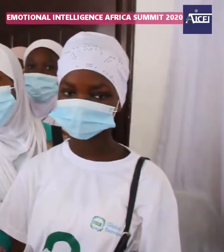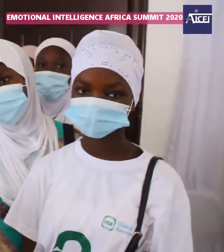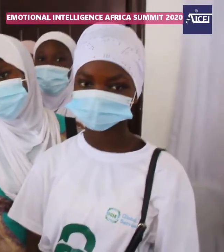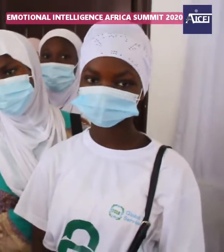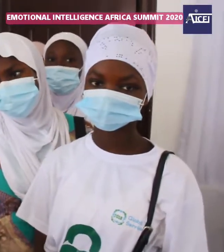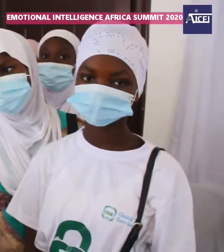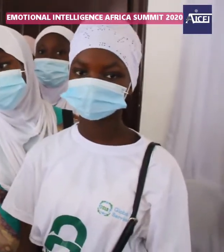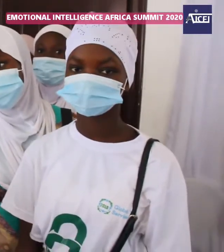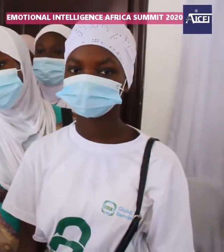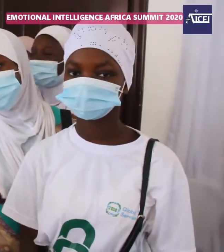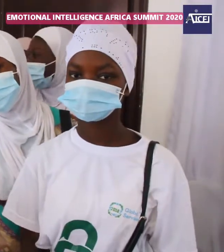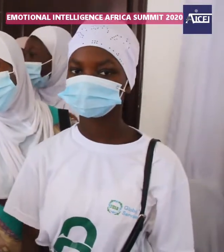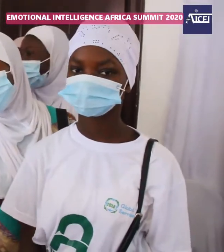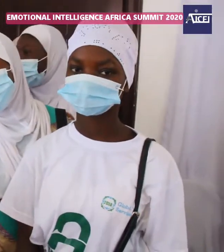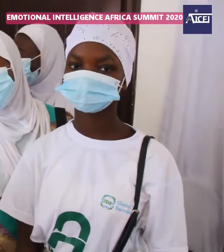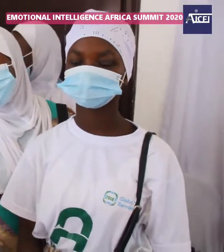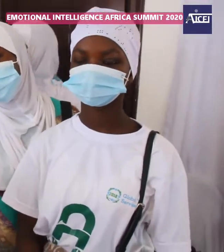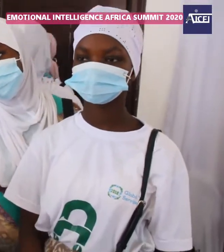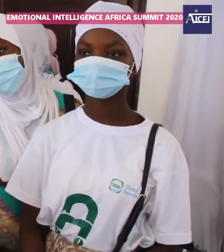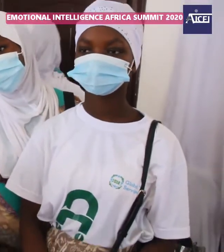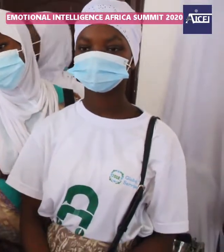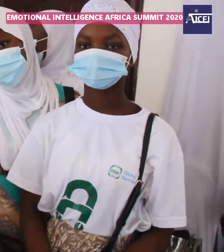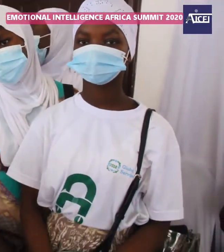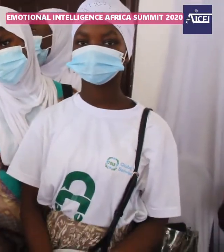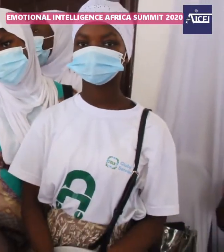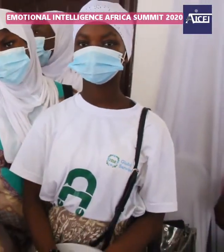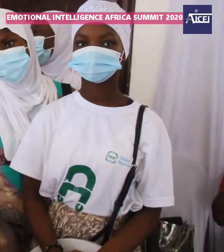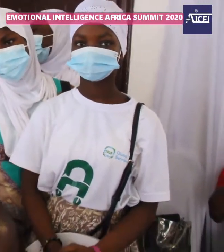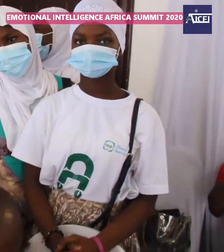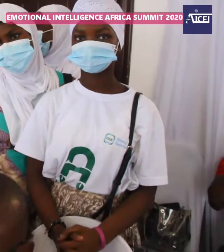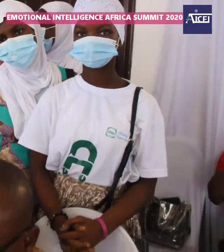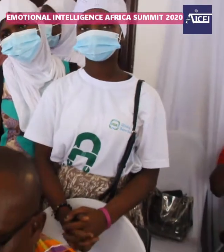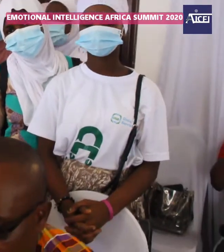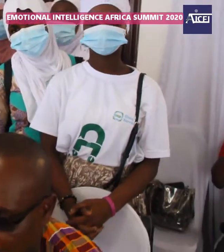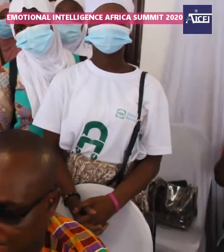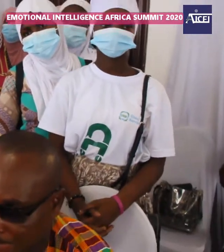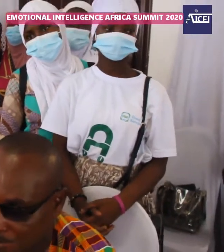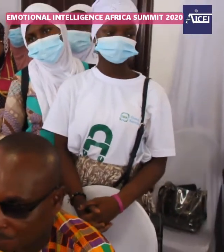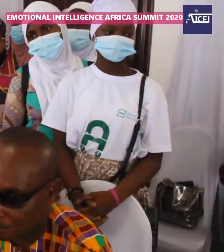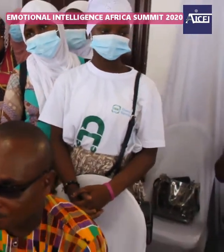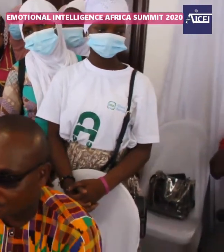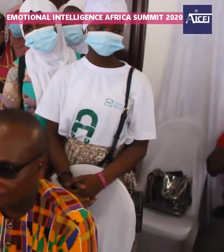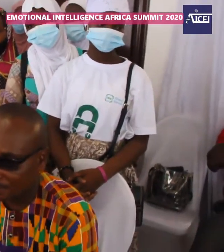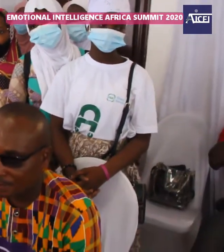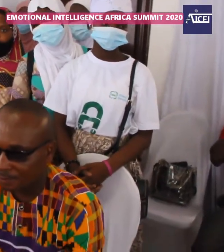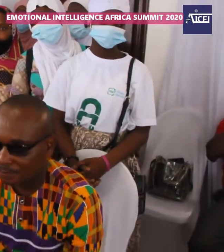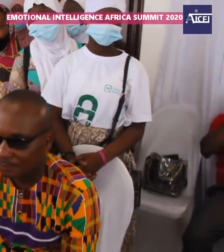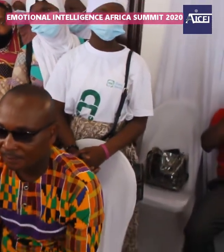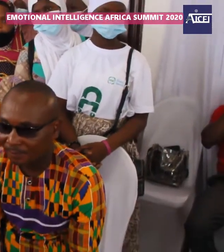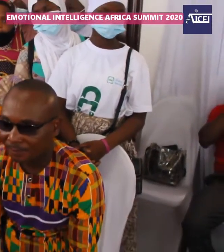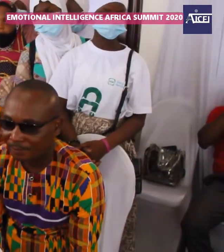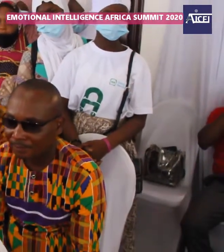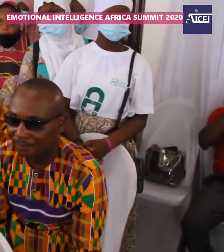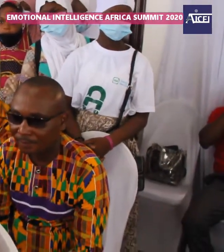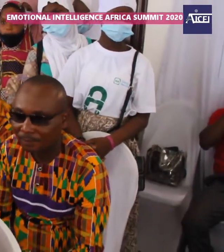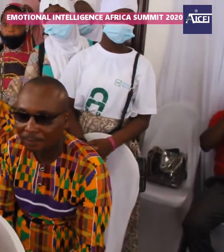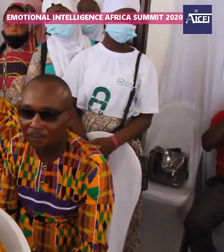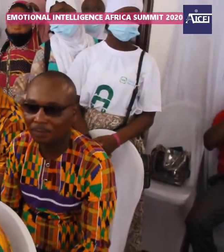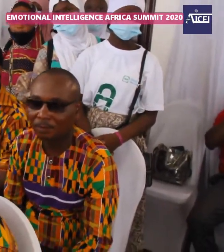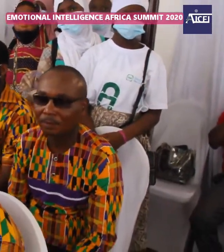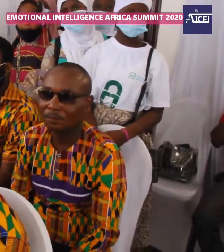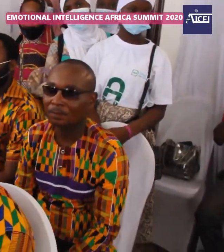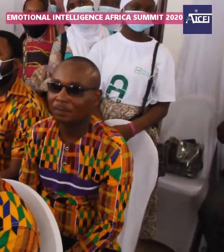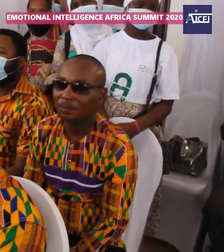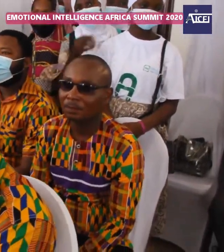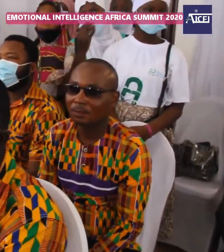Now, how a person goes through stages 1 and 2 determines how he or she will fare in stages 3